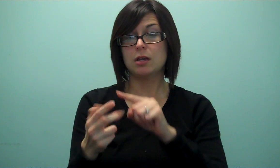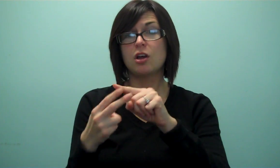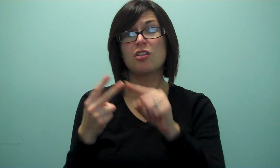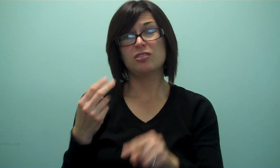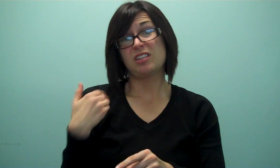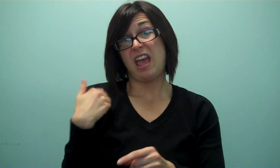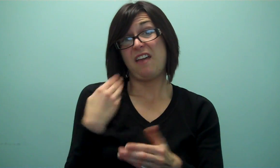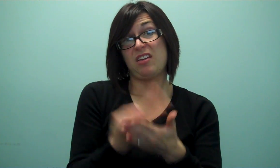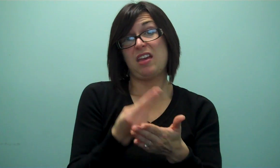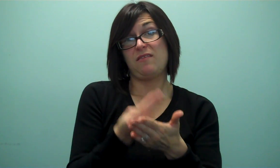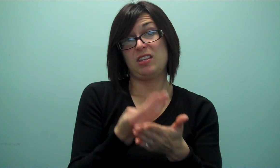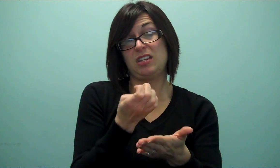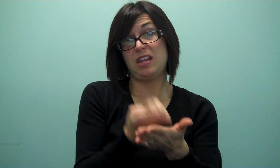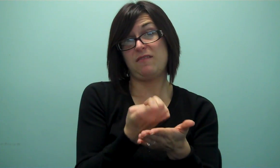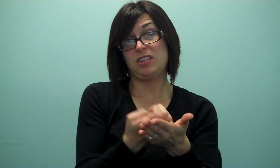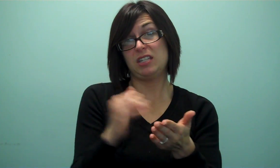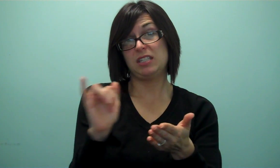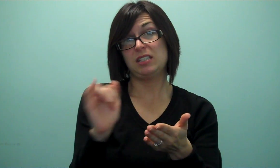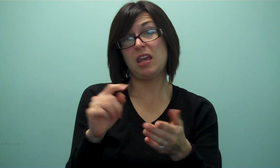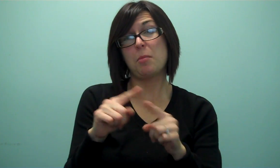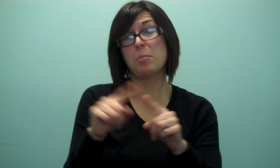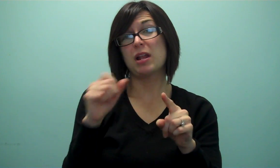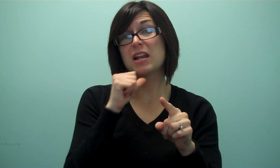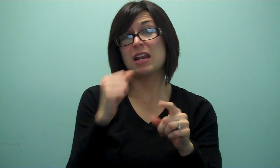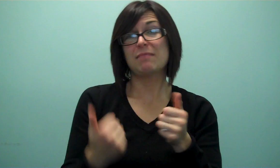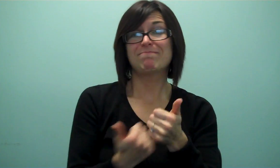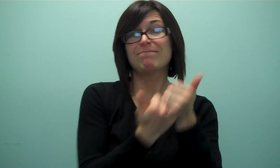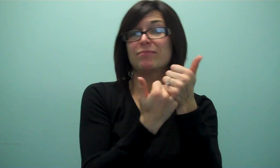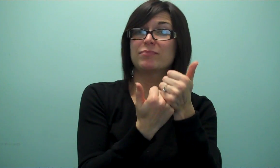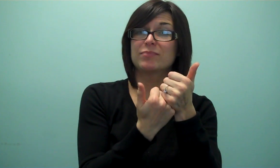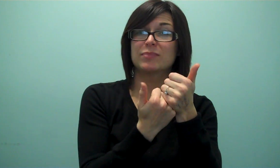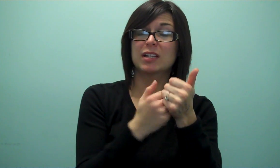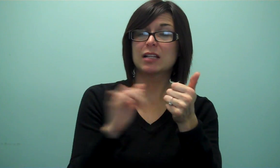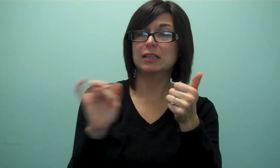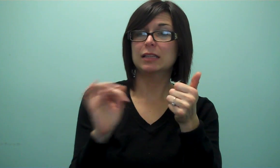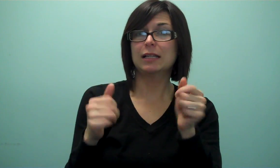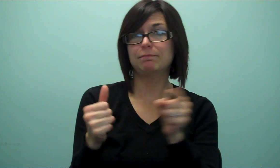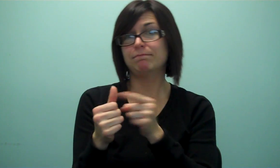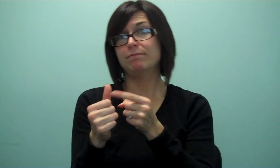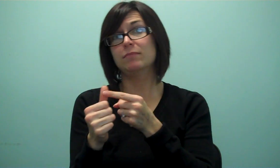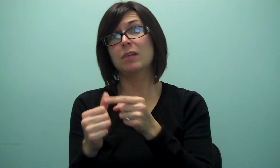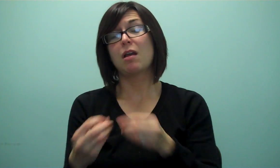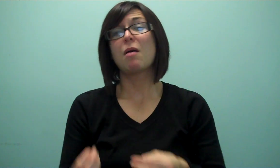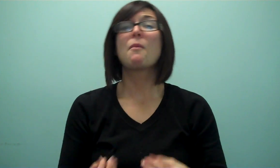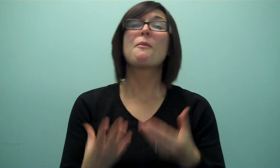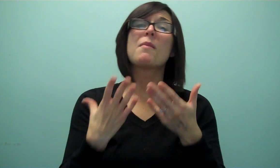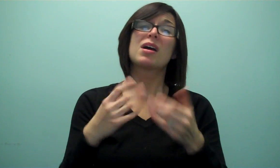thinner. Many other theories exist, but what we know for sure is